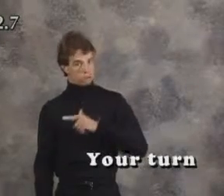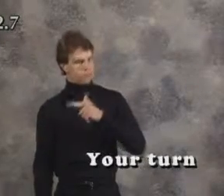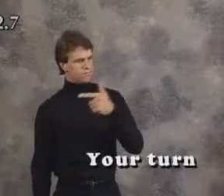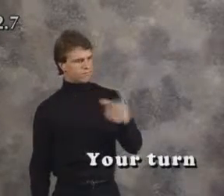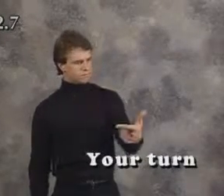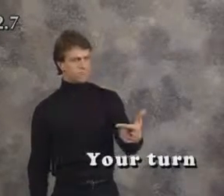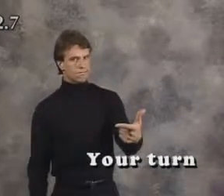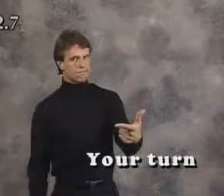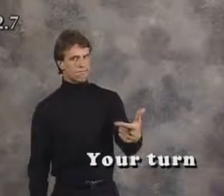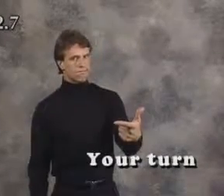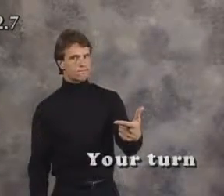Your turn.